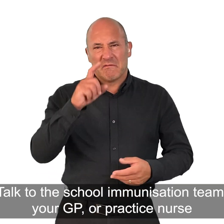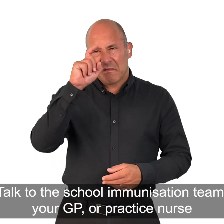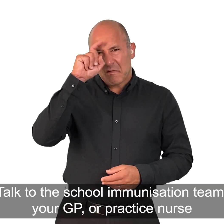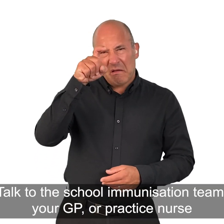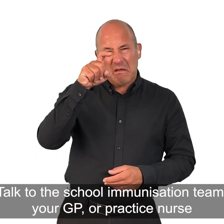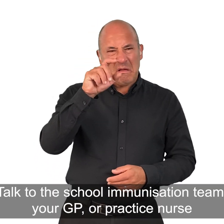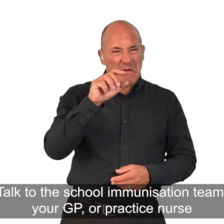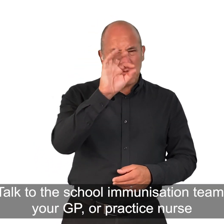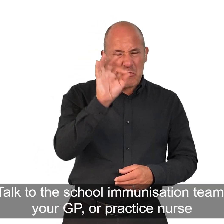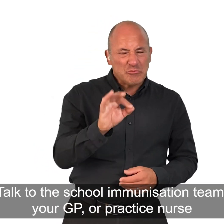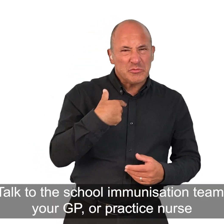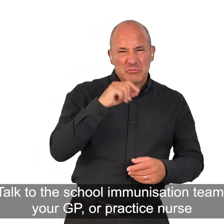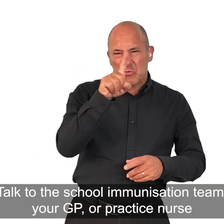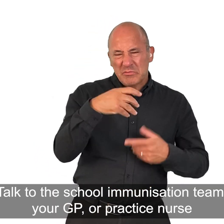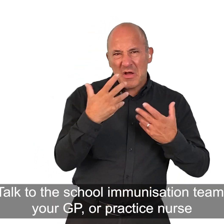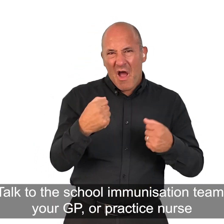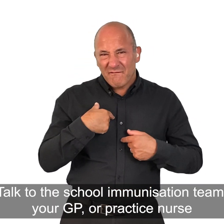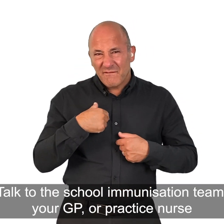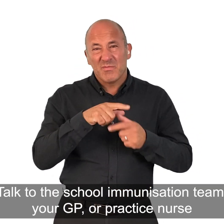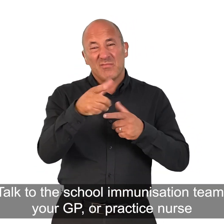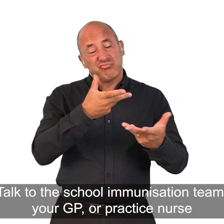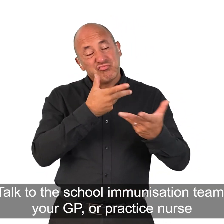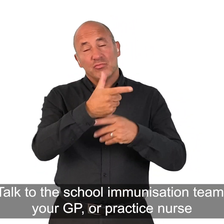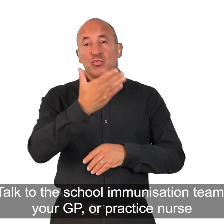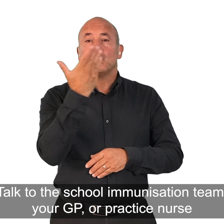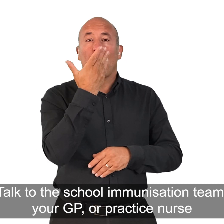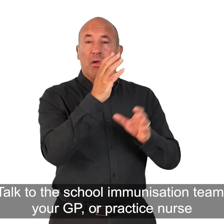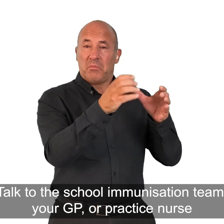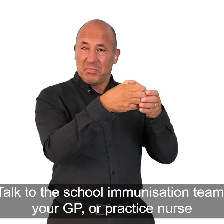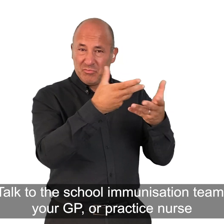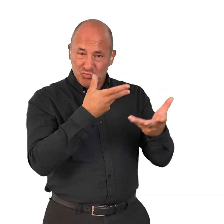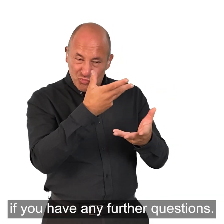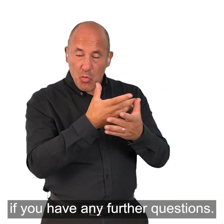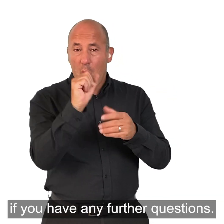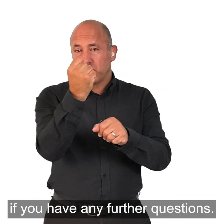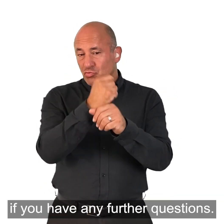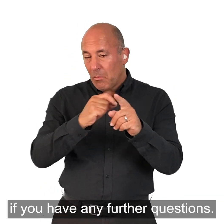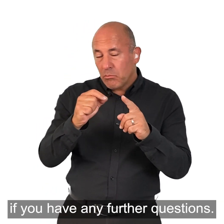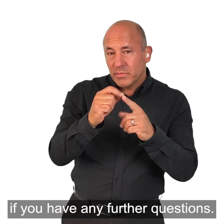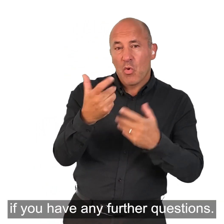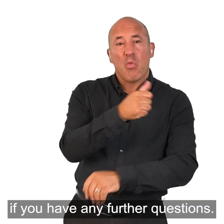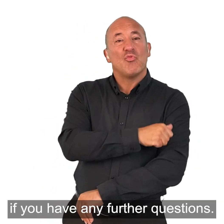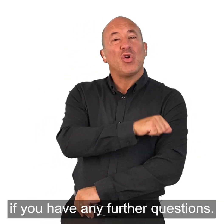Talk to the school immunisation team, your GP or practice nurse if you have any further questions.